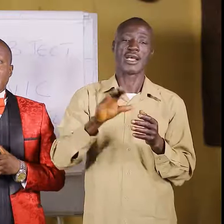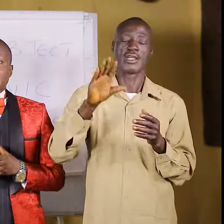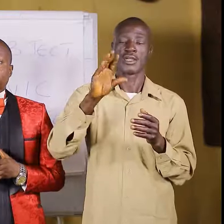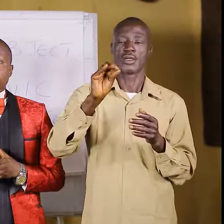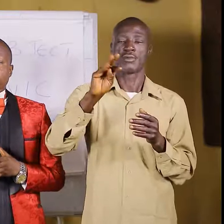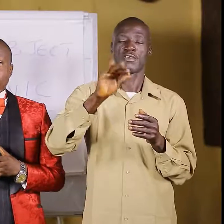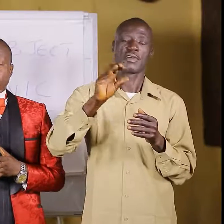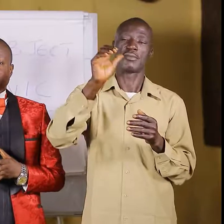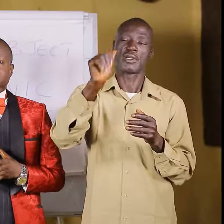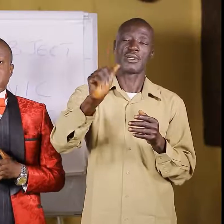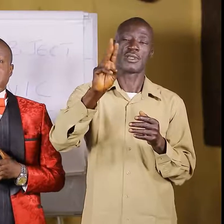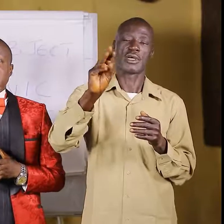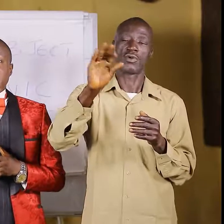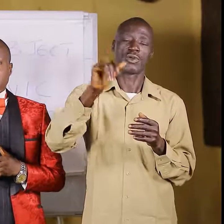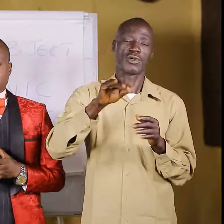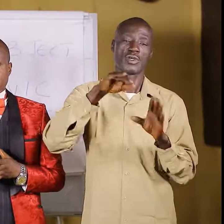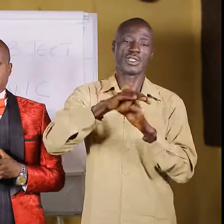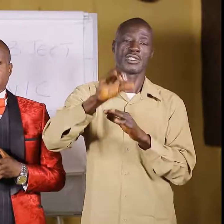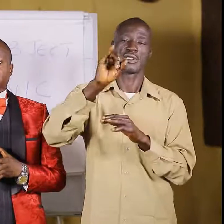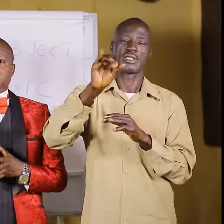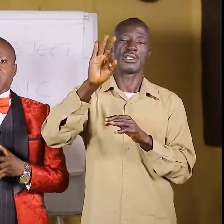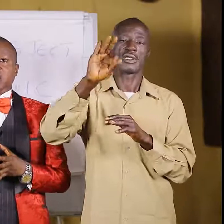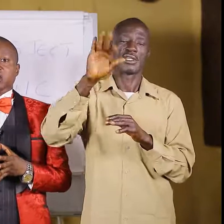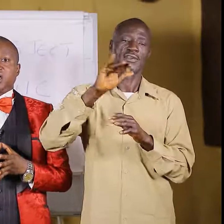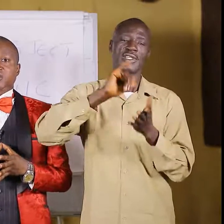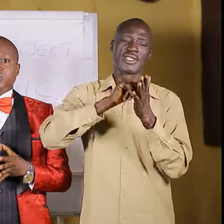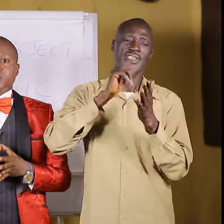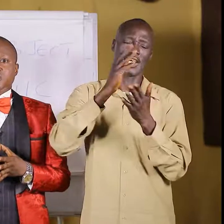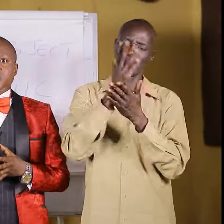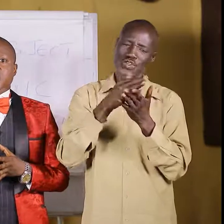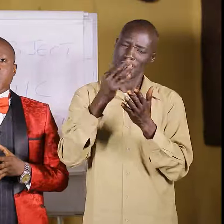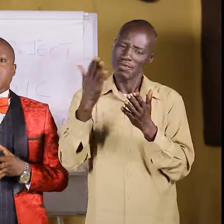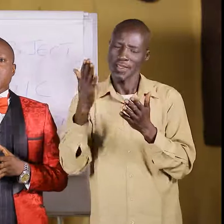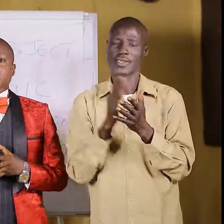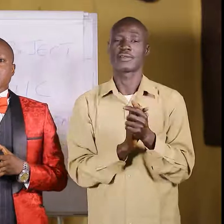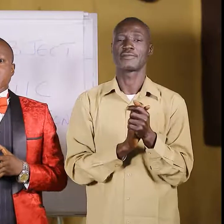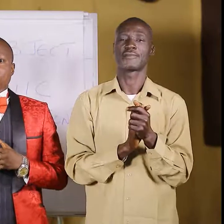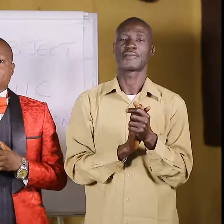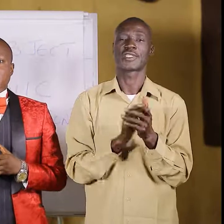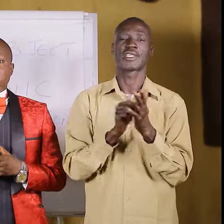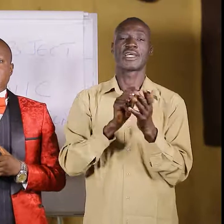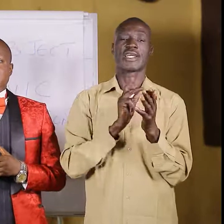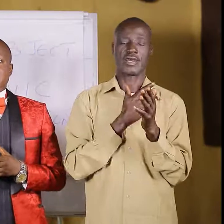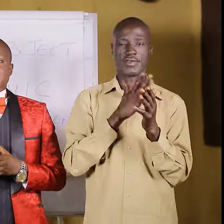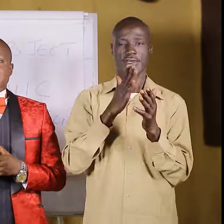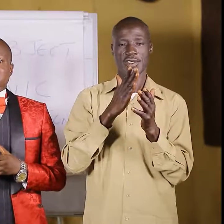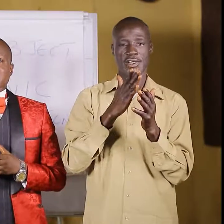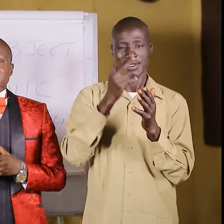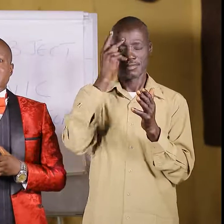Obafemi Awolowo University in Ife. These are some of the developments